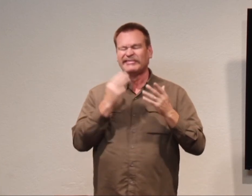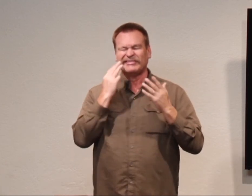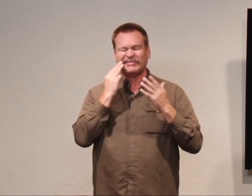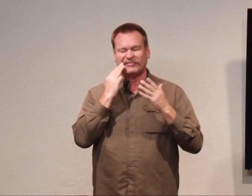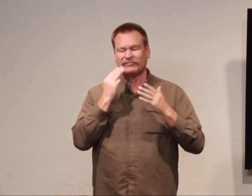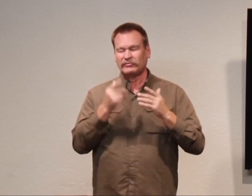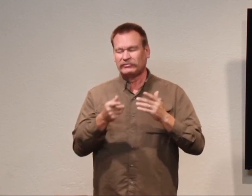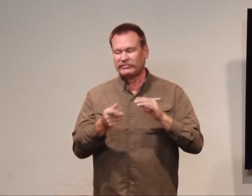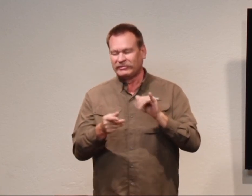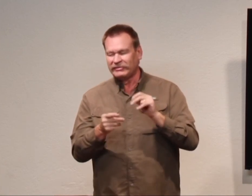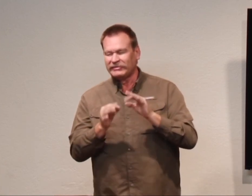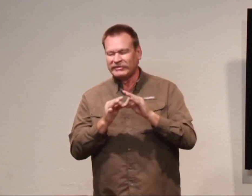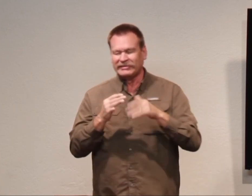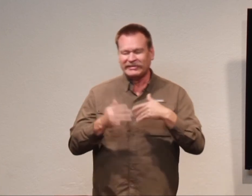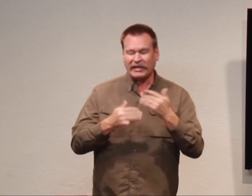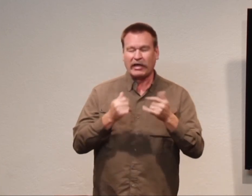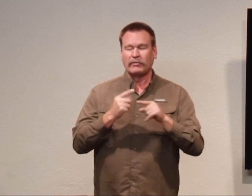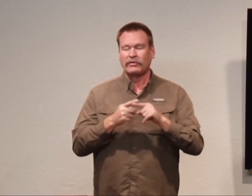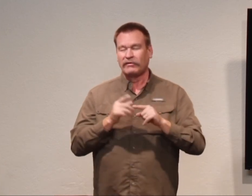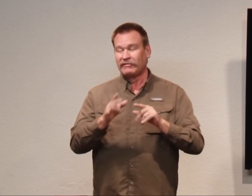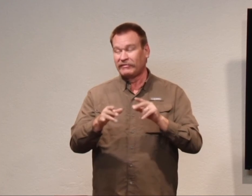the interpreting,